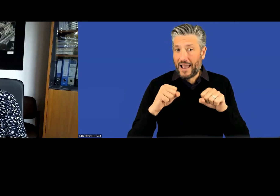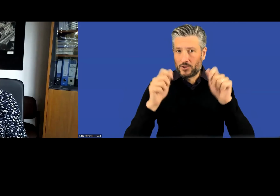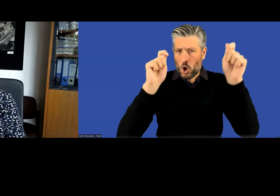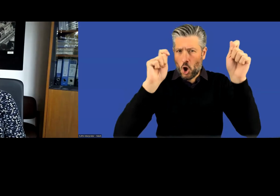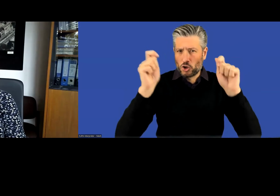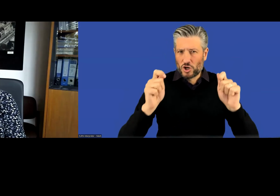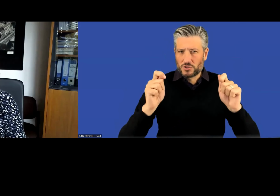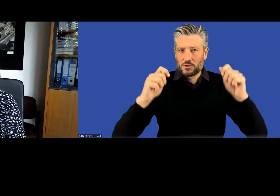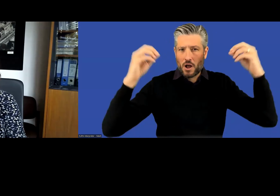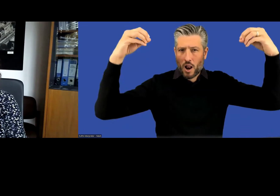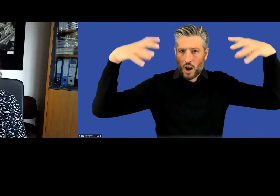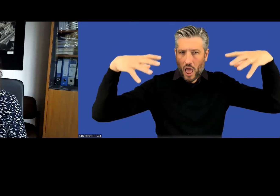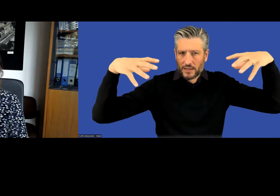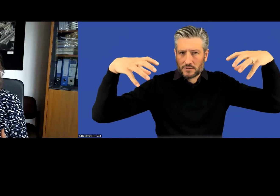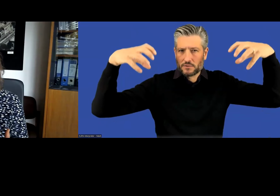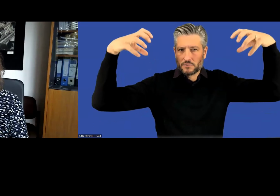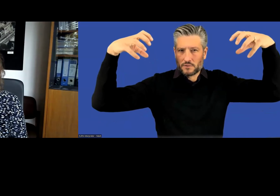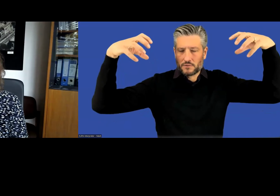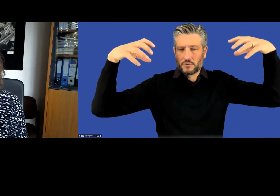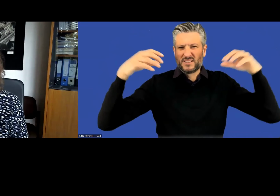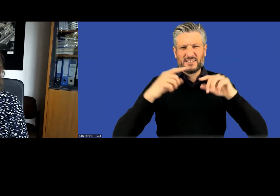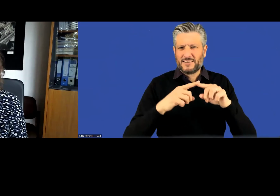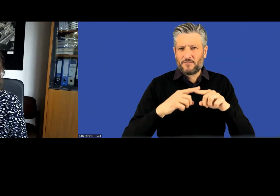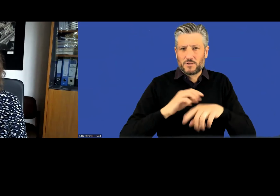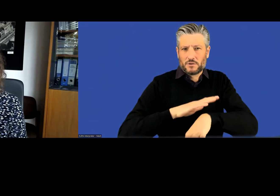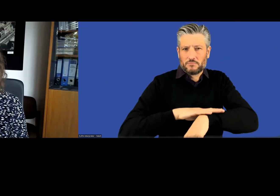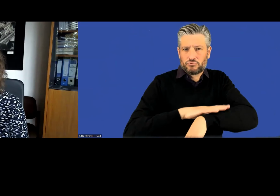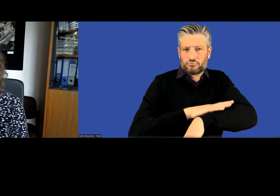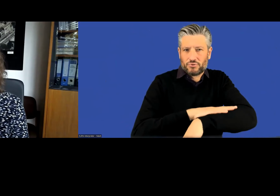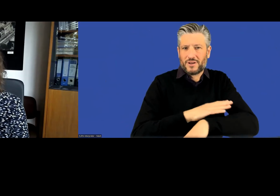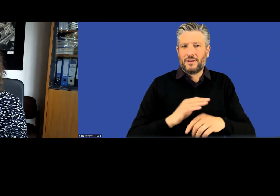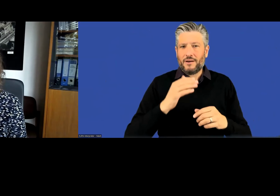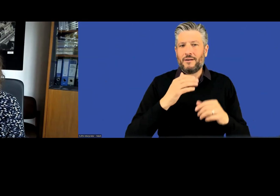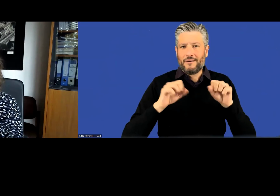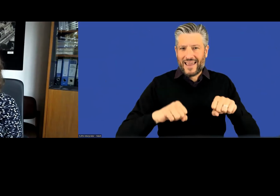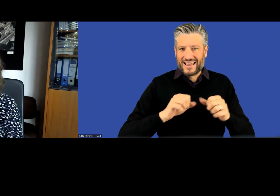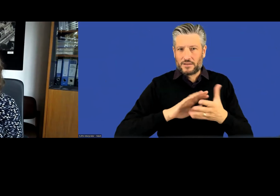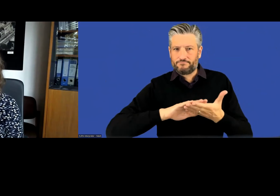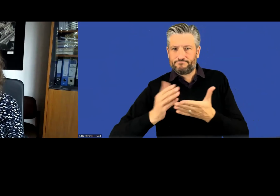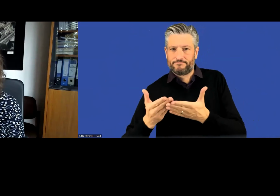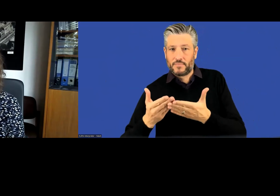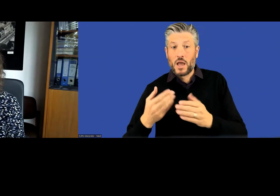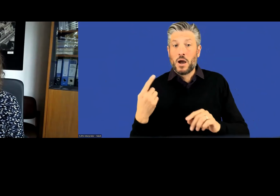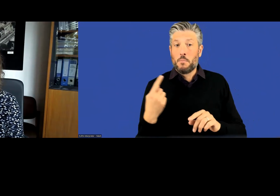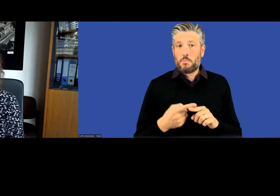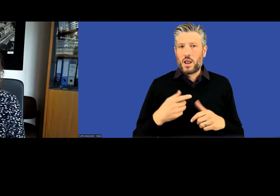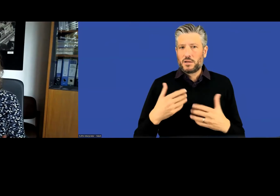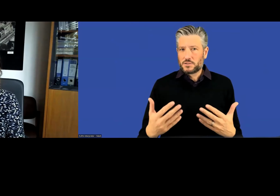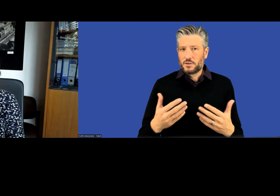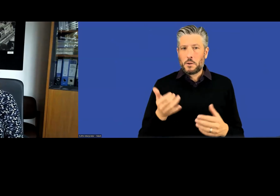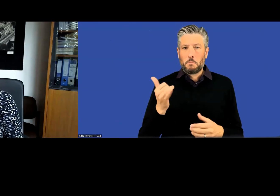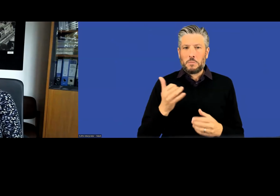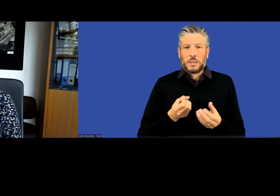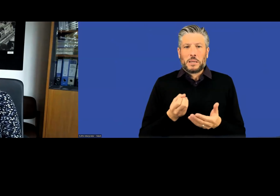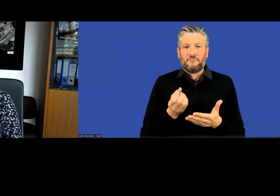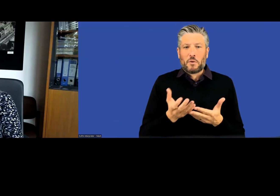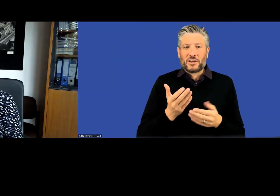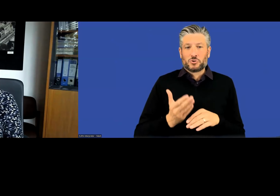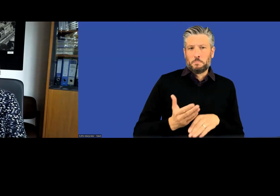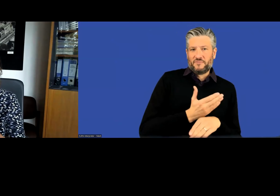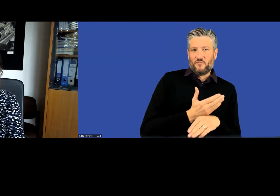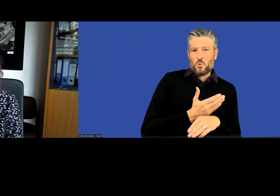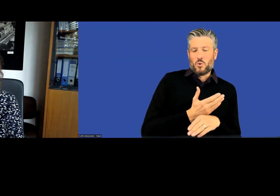performance accessible to all. And with easy to follow advanced information about what to expect when visiting the theatre and the specific